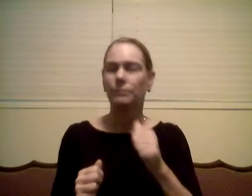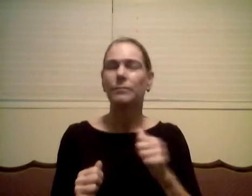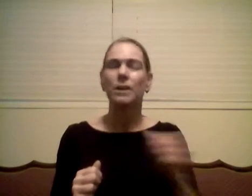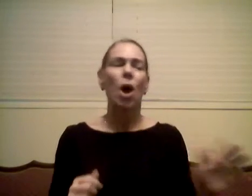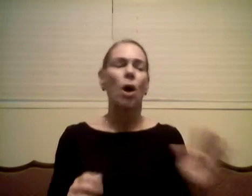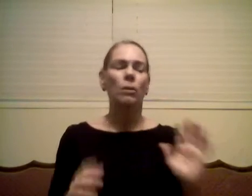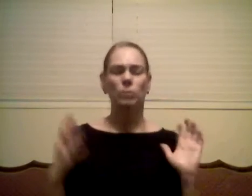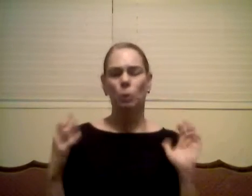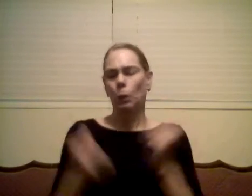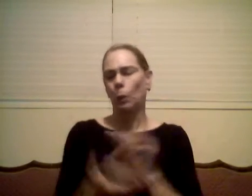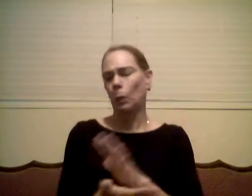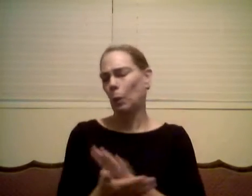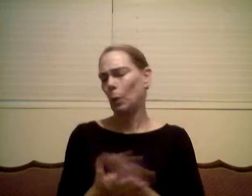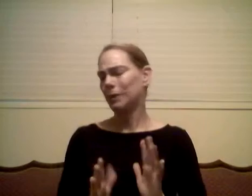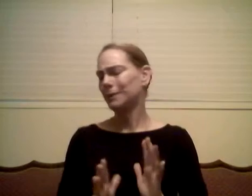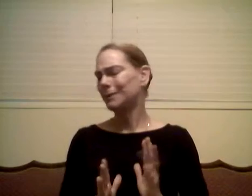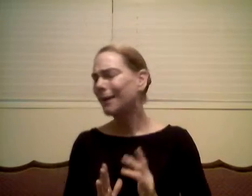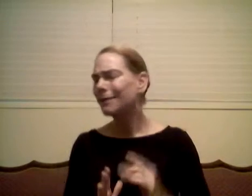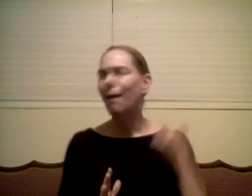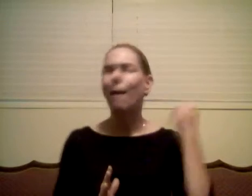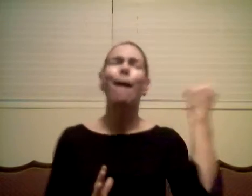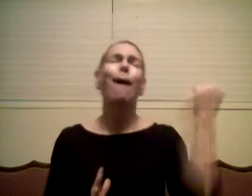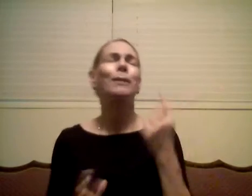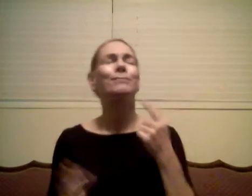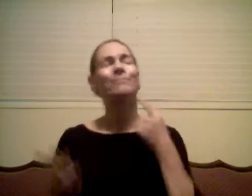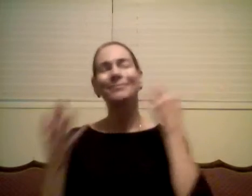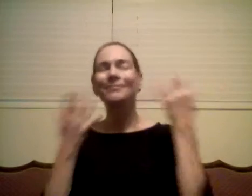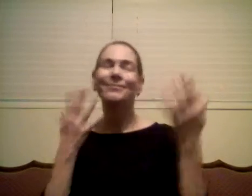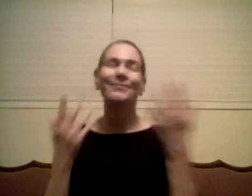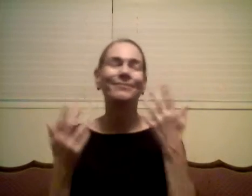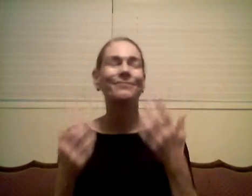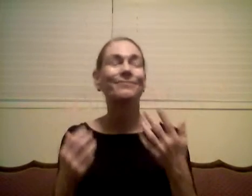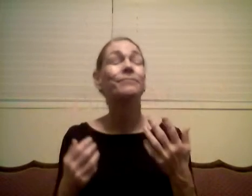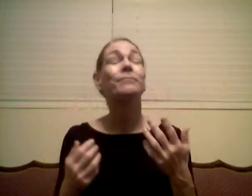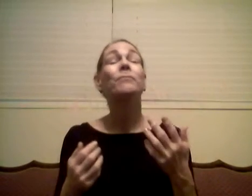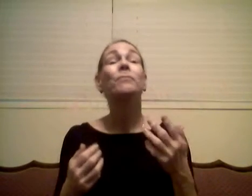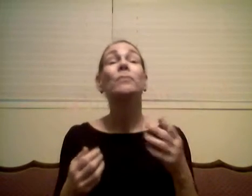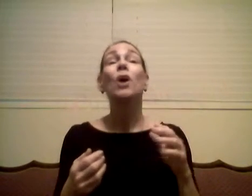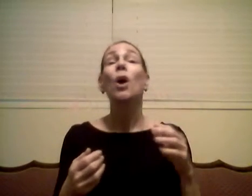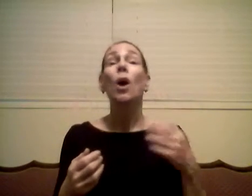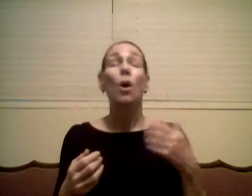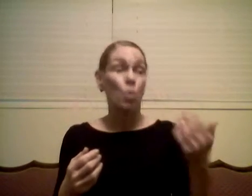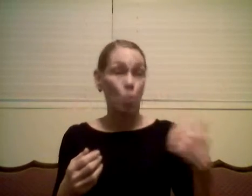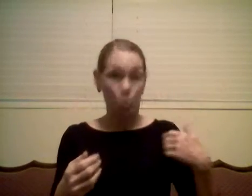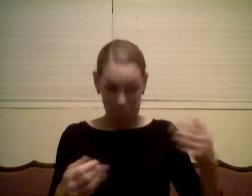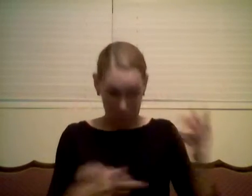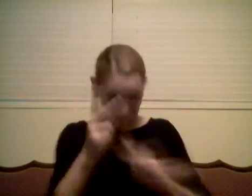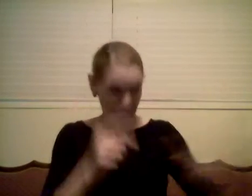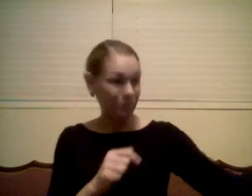some paperwork to our candidates. And after the candidate left, I would go over and be like, so what'd you think? Sometimes she'd